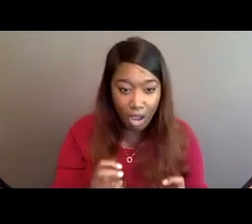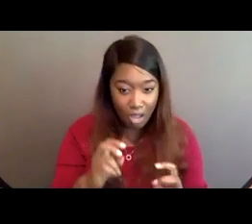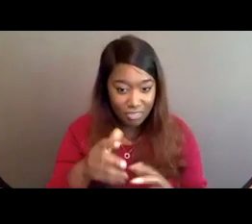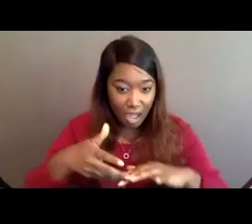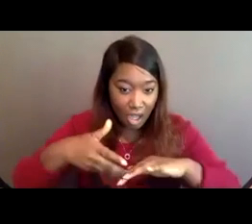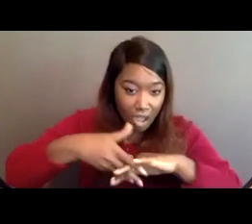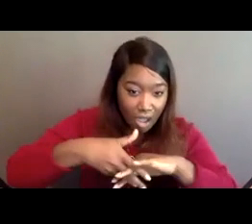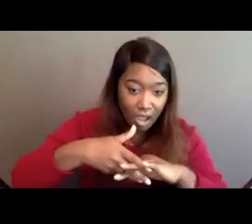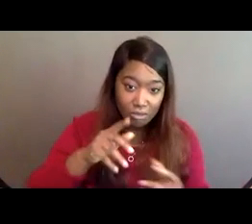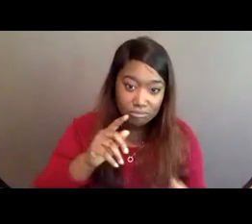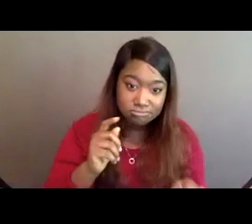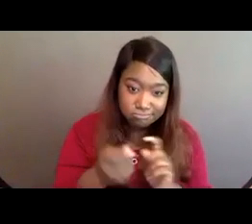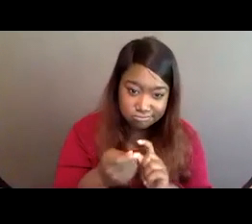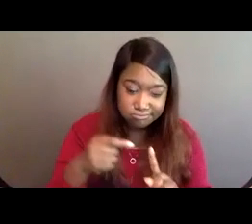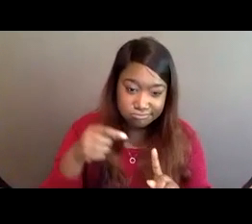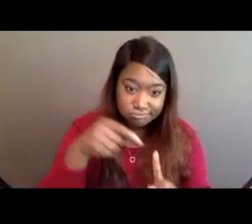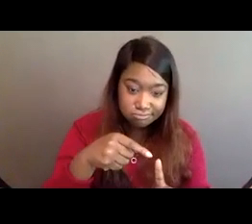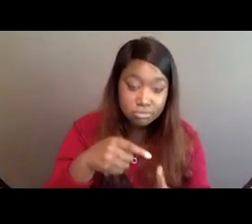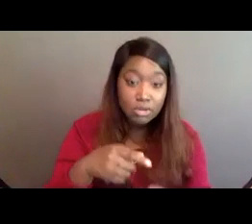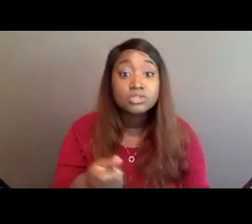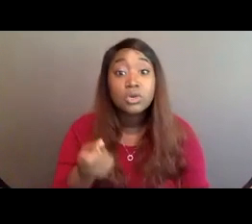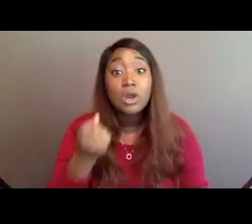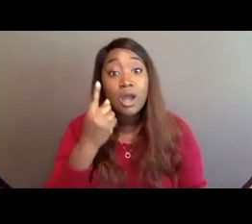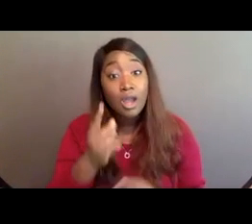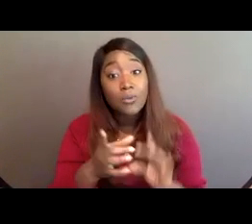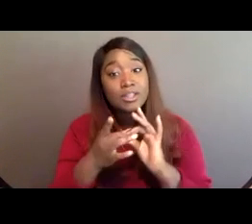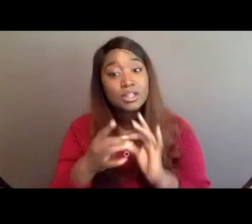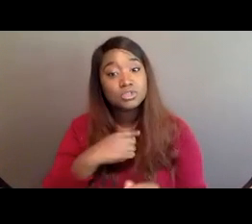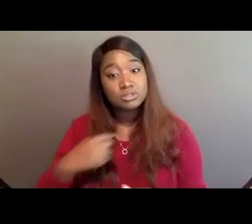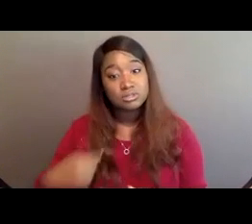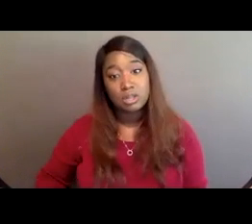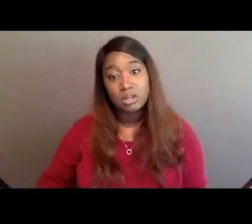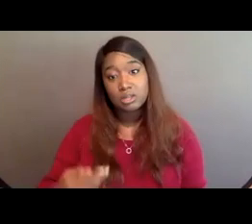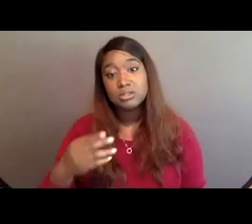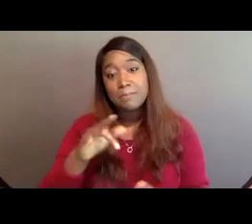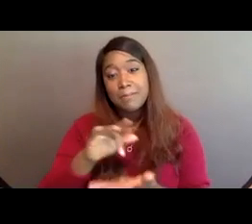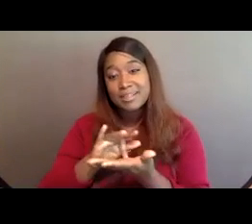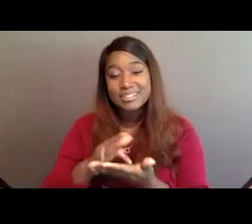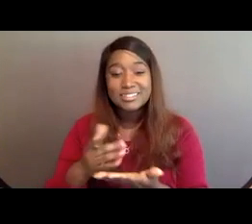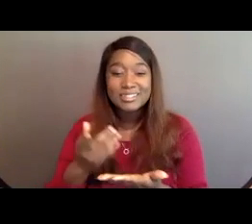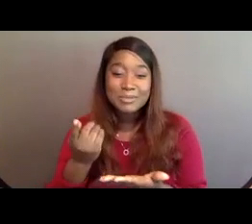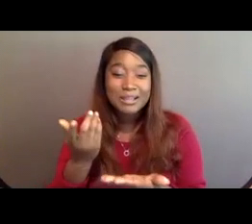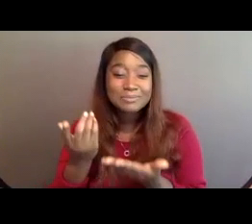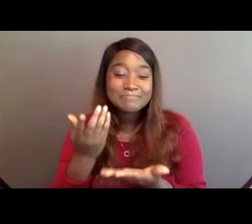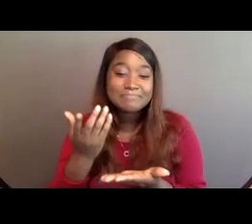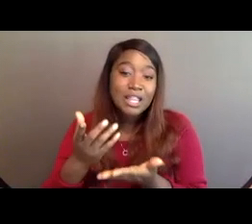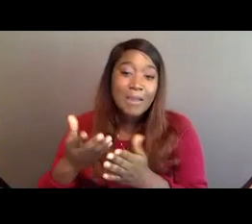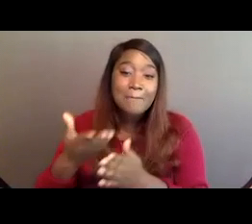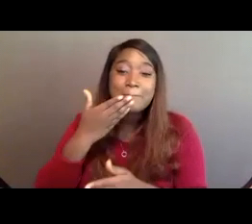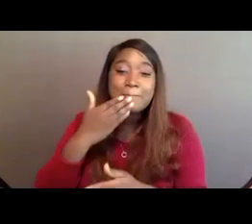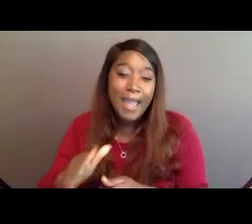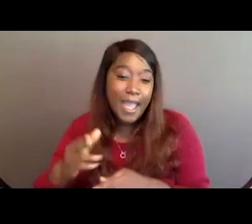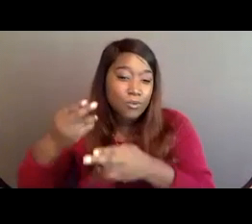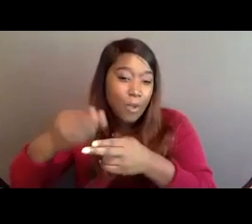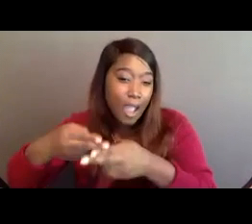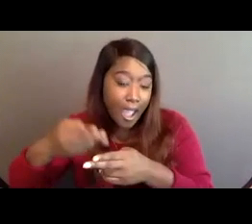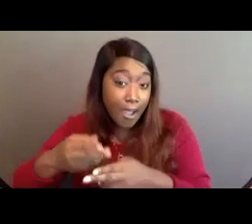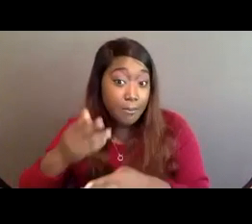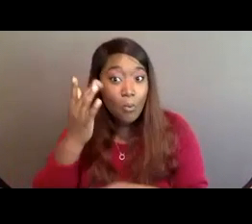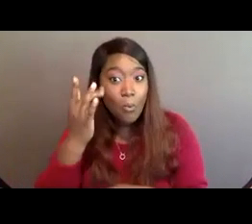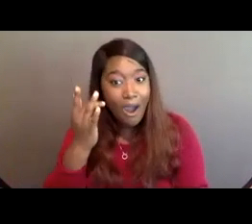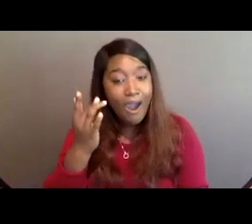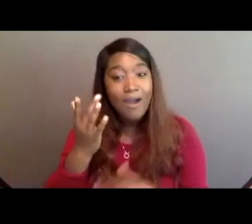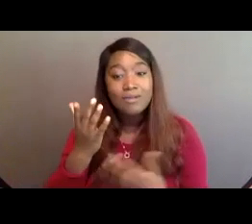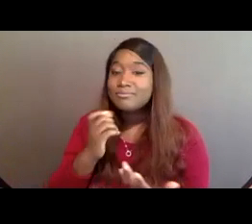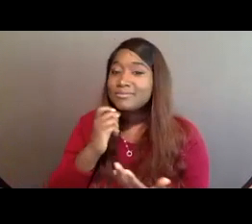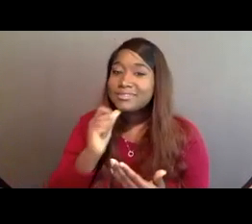respect, you know, sometimes Chinese medicine, I think, has gotten a bad rap because it's not the same. It's not as easy as going